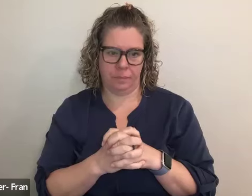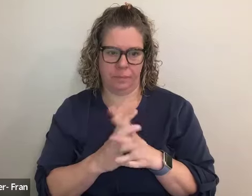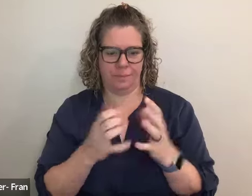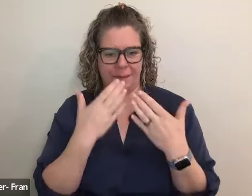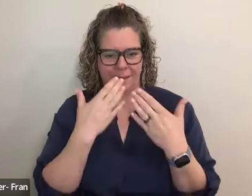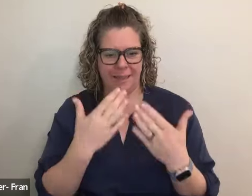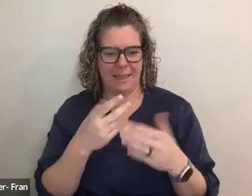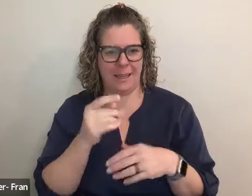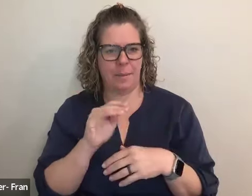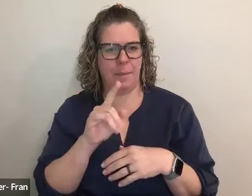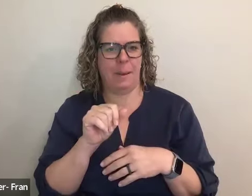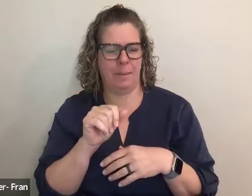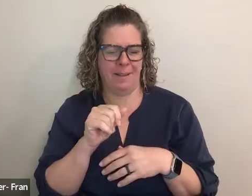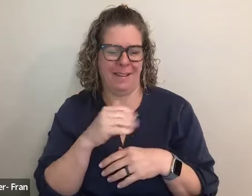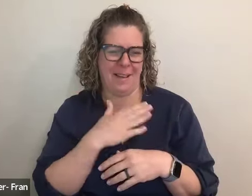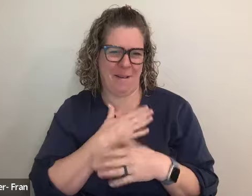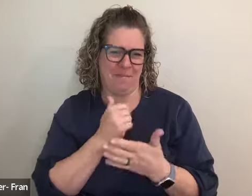Thank you, Pamela. I'm so glad.